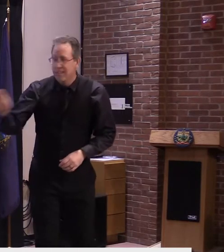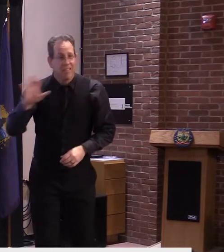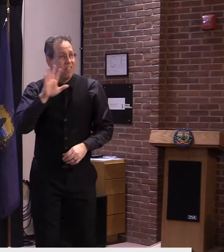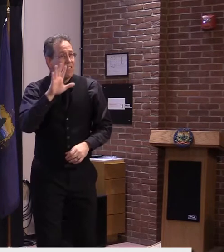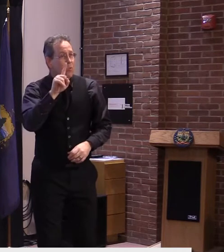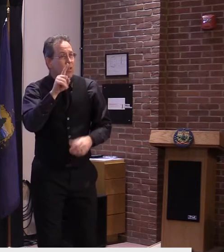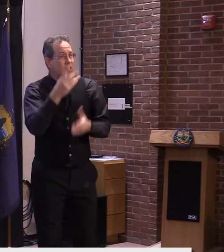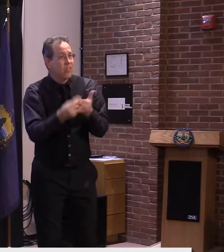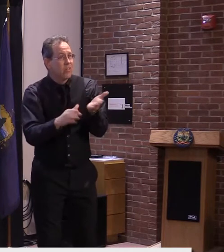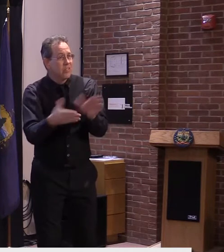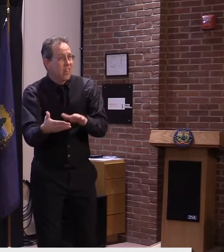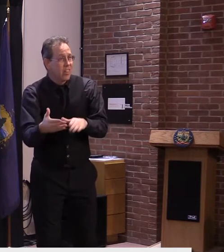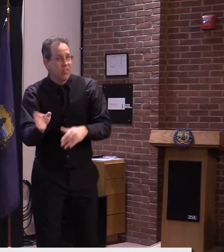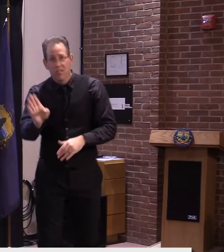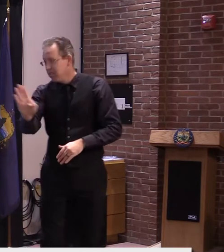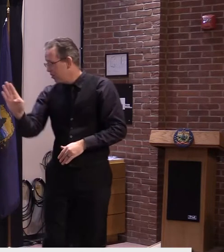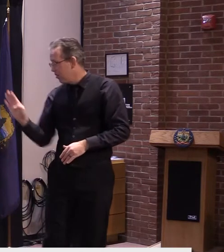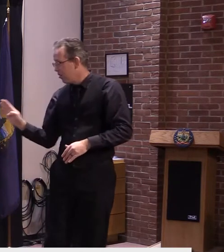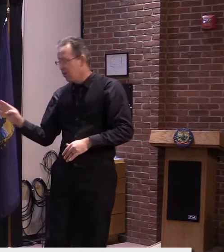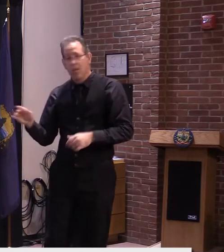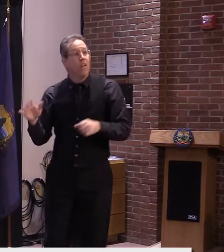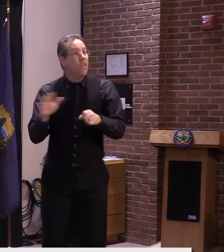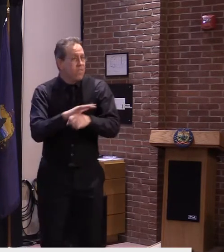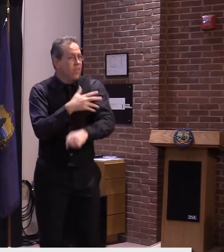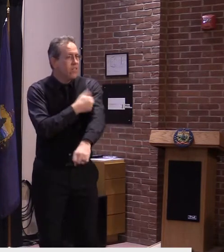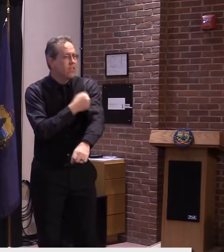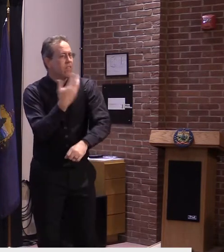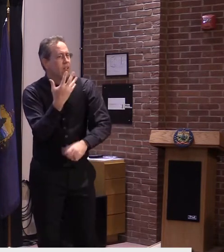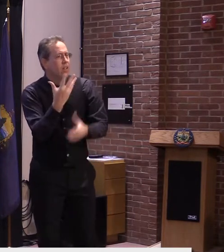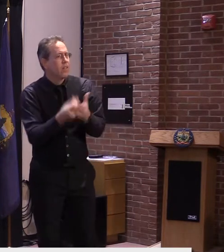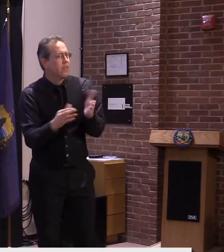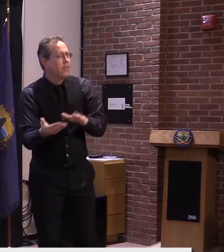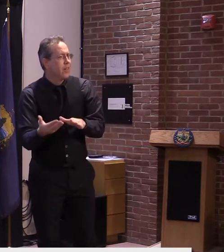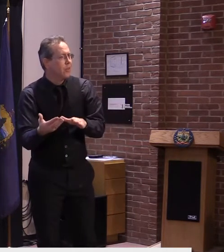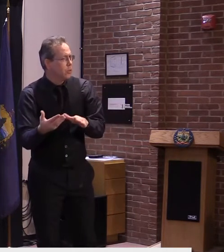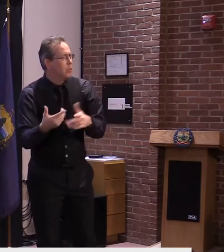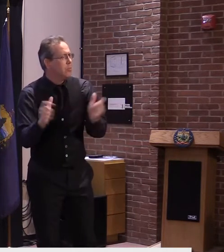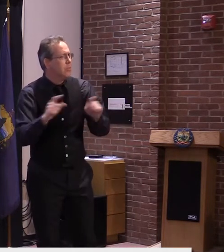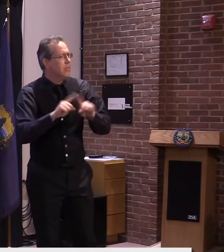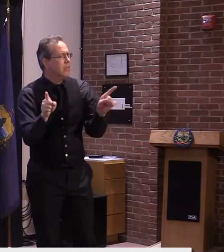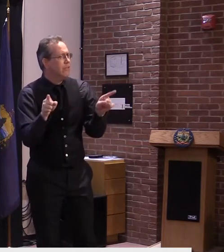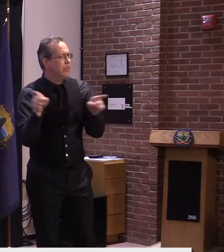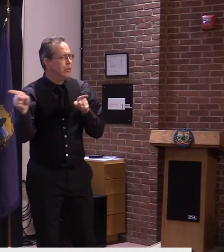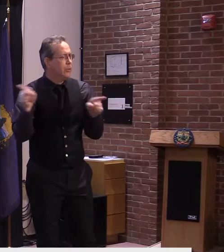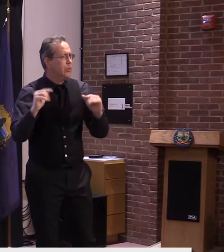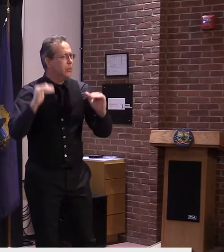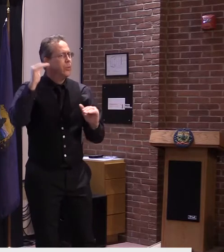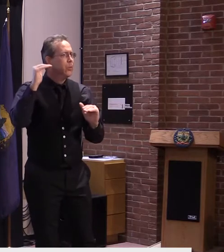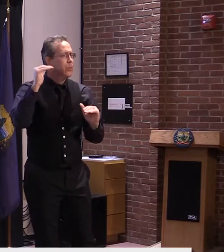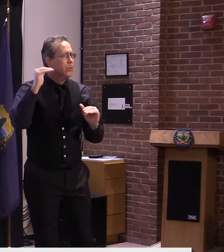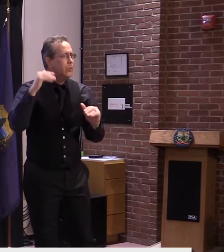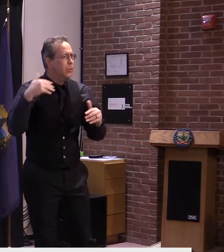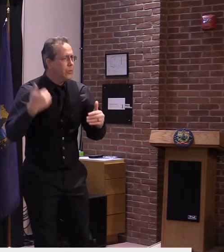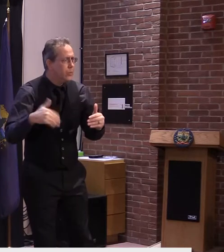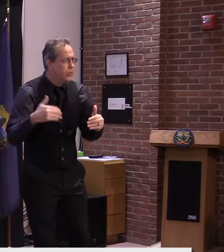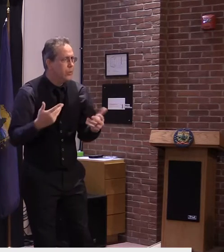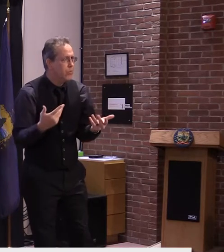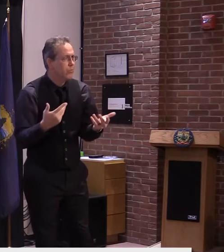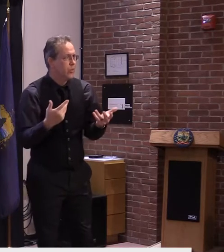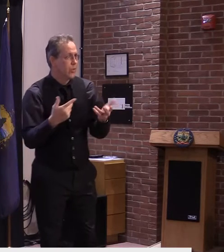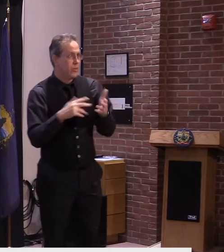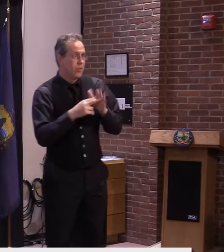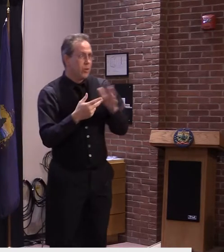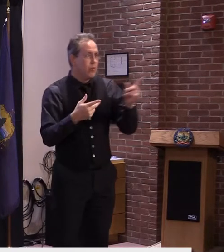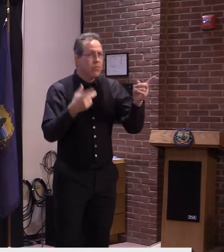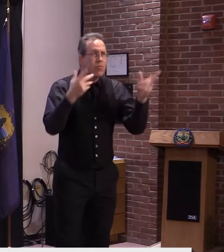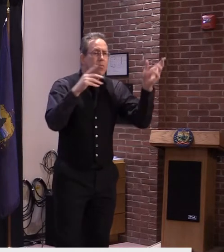those who are fully vaccinated and boosted. So the data is very clear in our state. It's backed up by academic literature